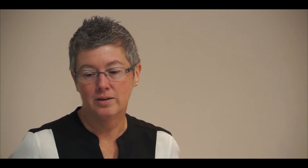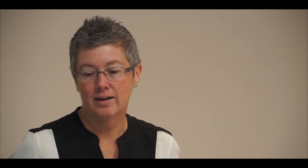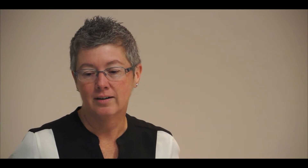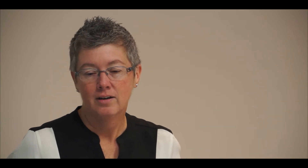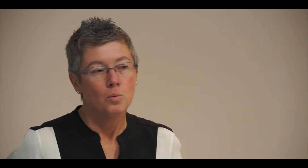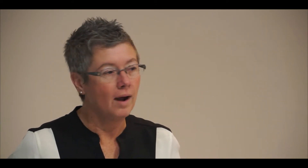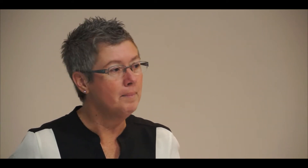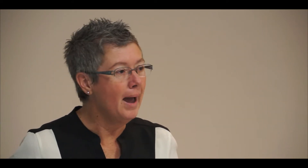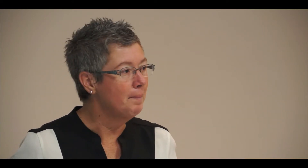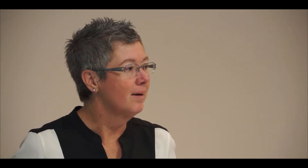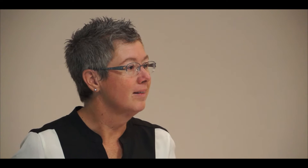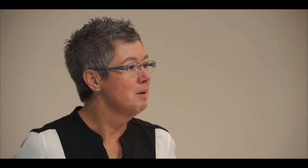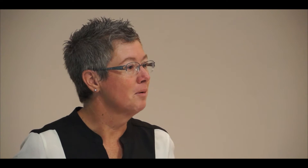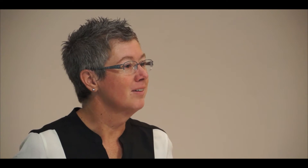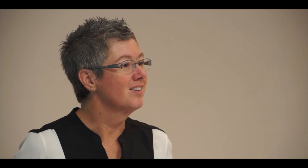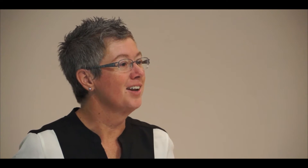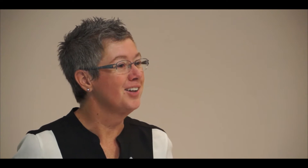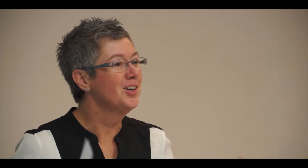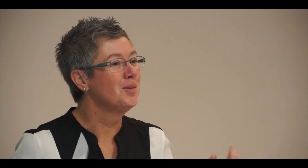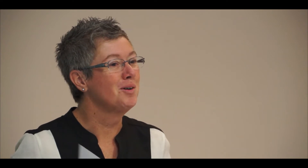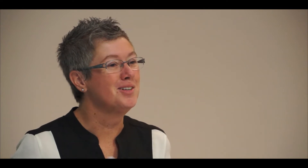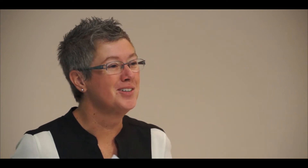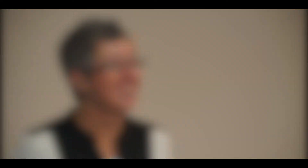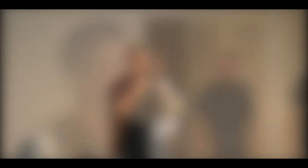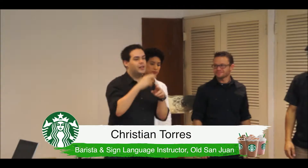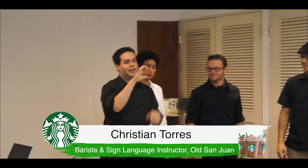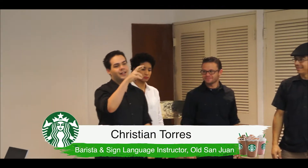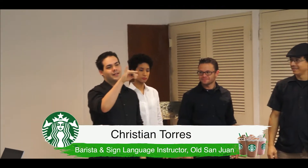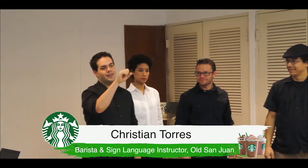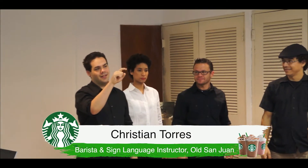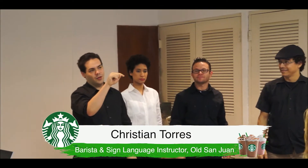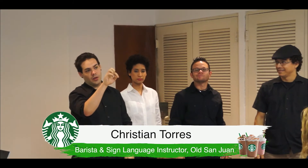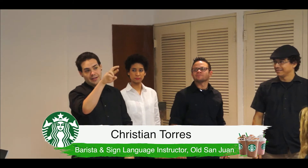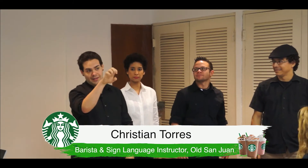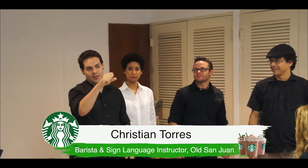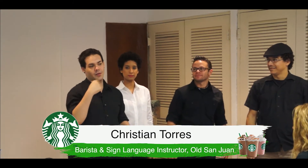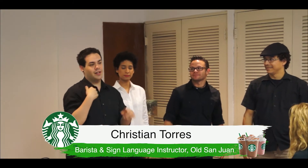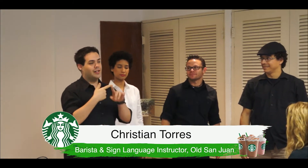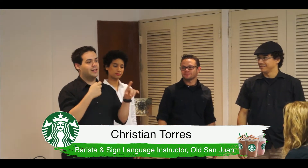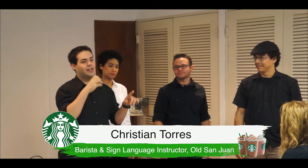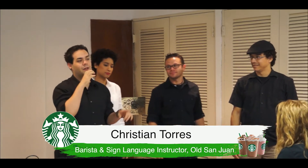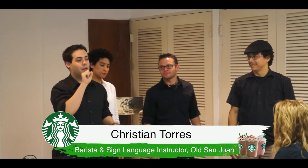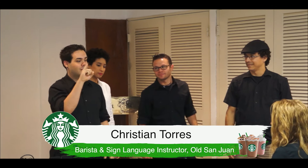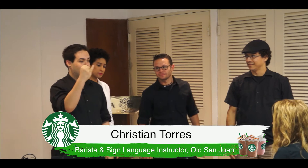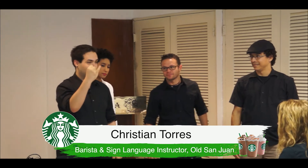we're on the map I think people are really excited to hear My name is Chris Torres, I'm from the Viejo San Juan